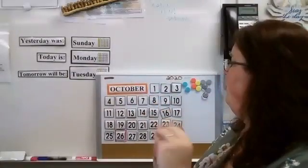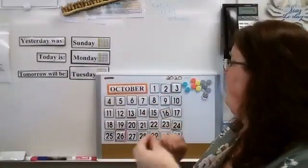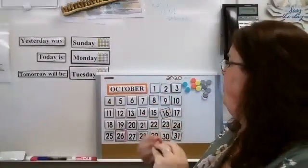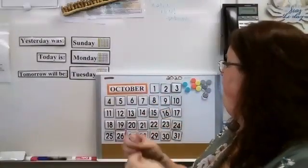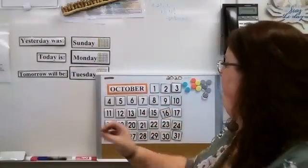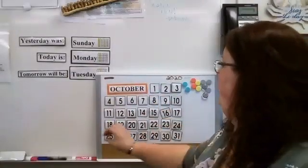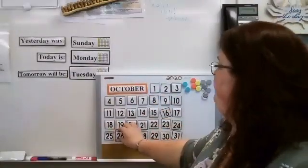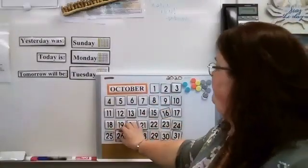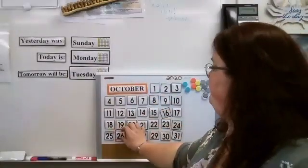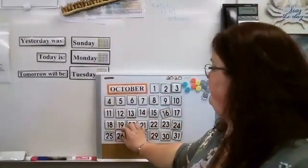What number?